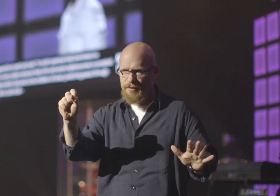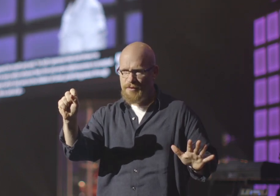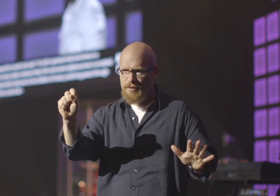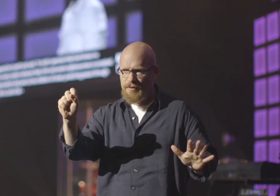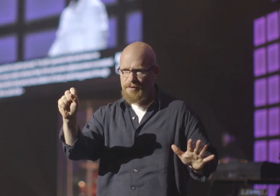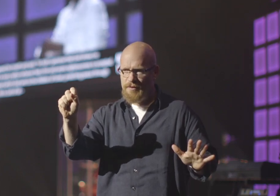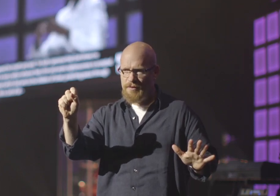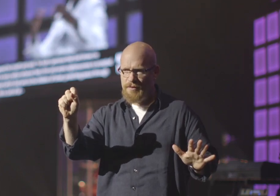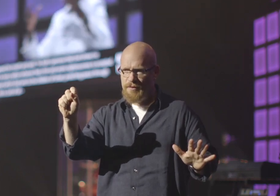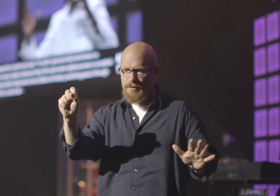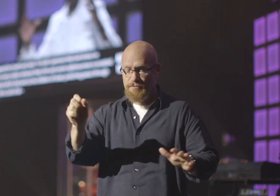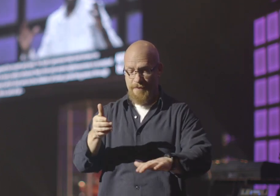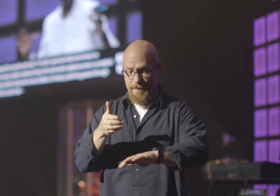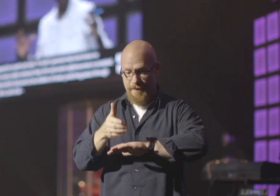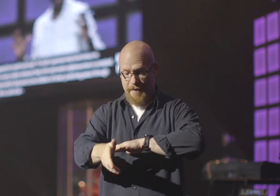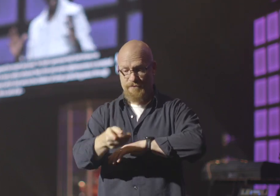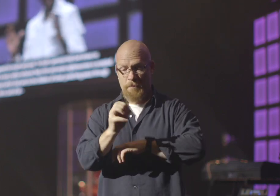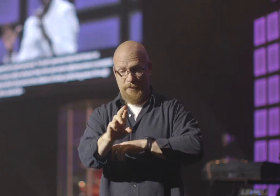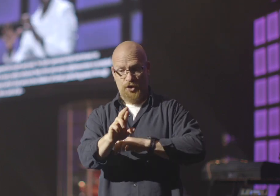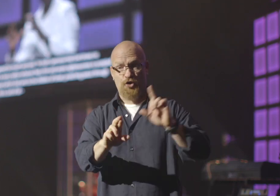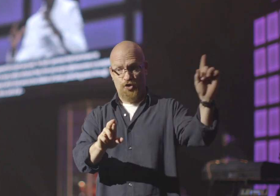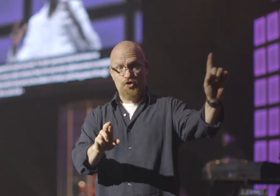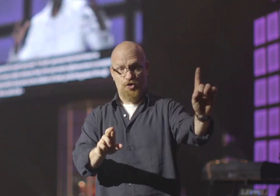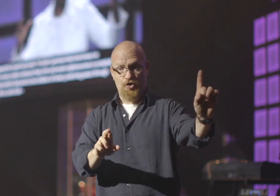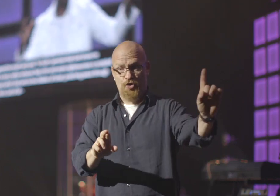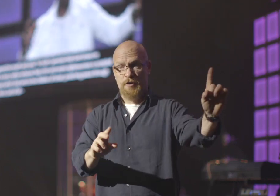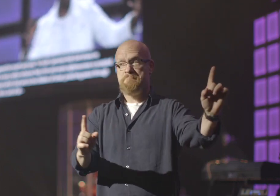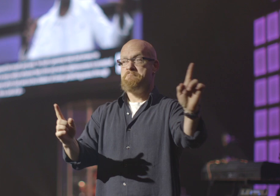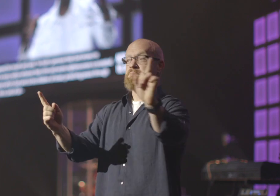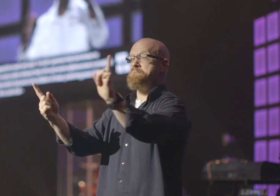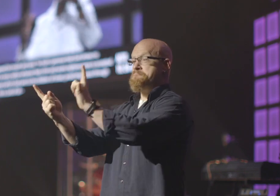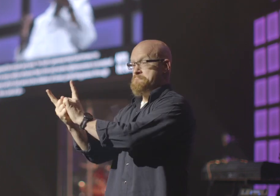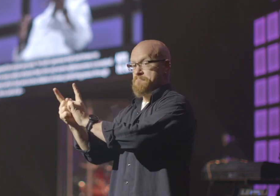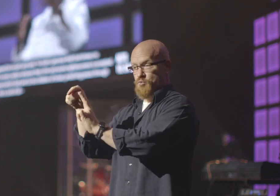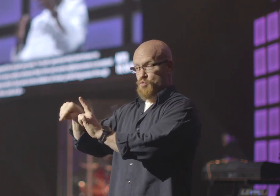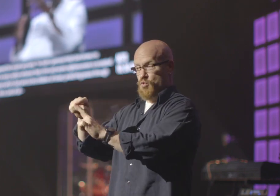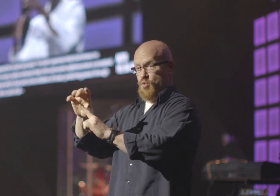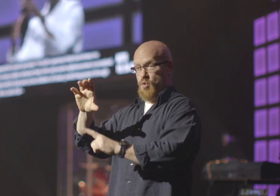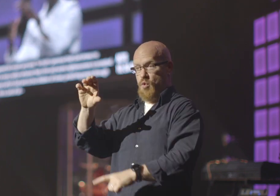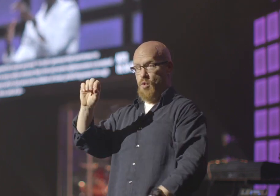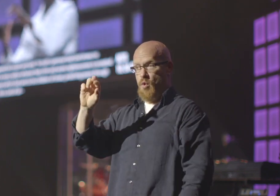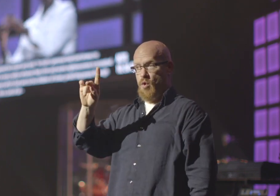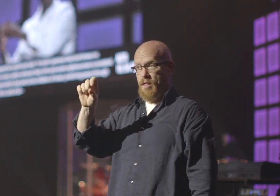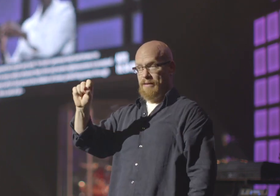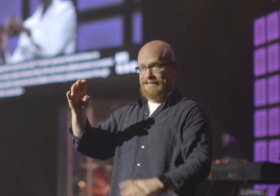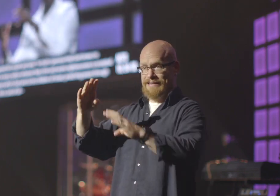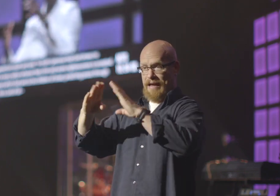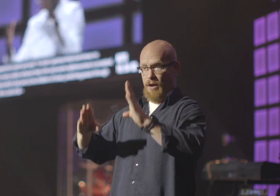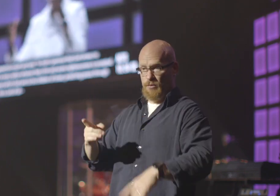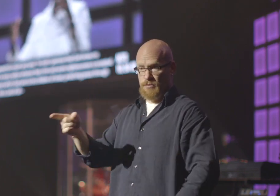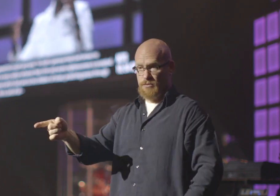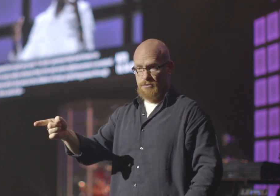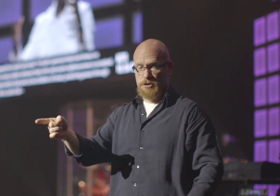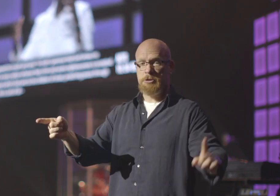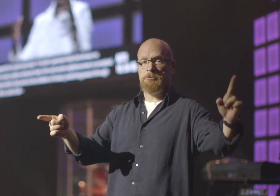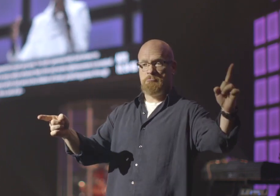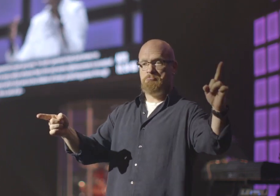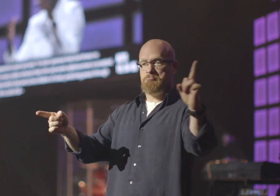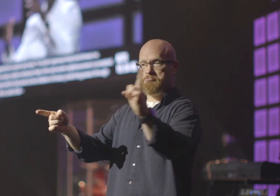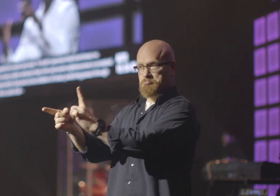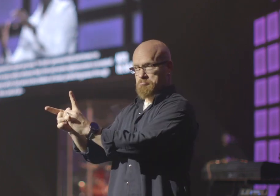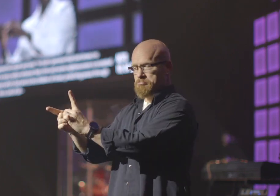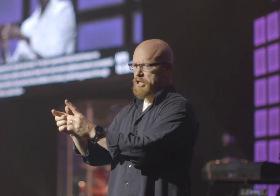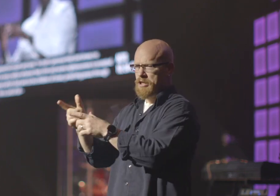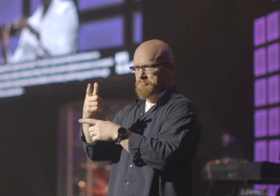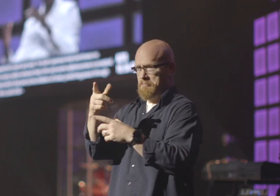then Peter, this was after Peter had came and he had came to where Cornelius was. He started sharing